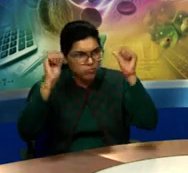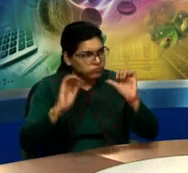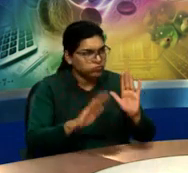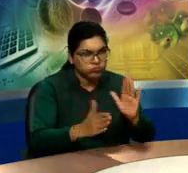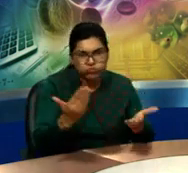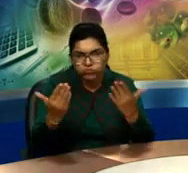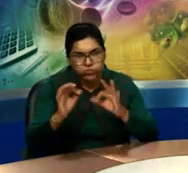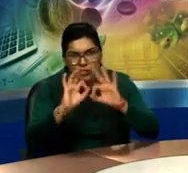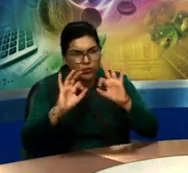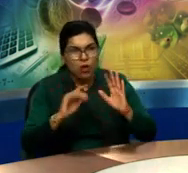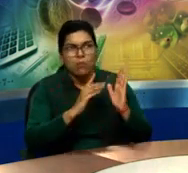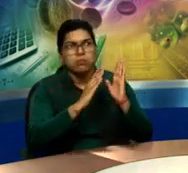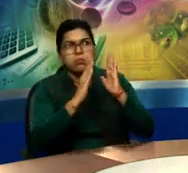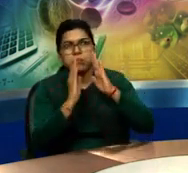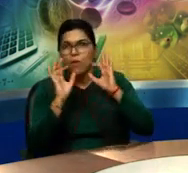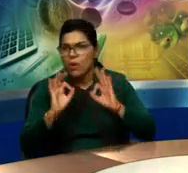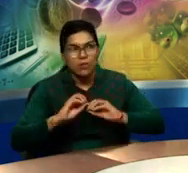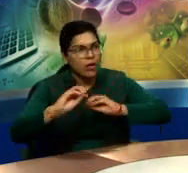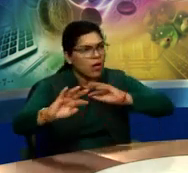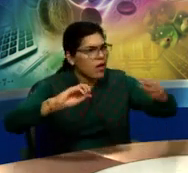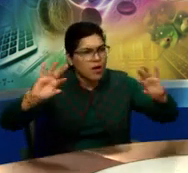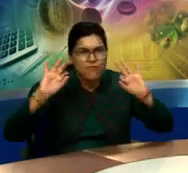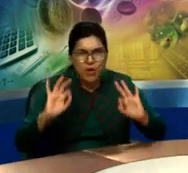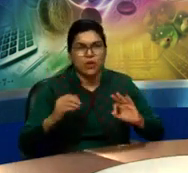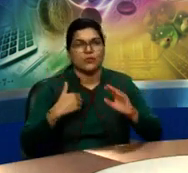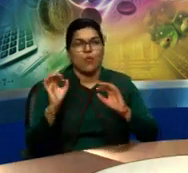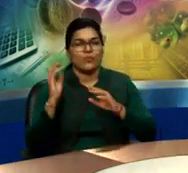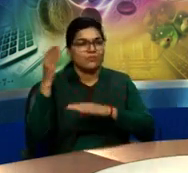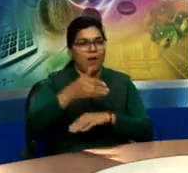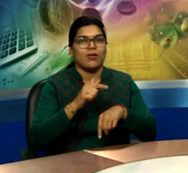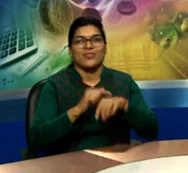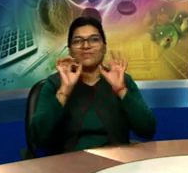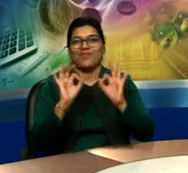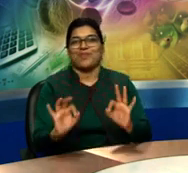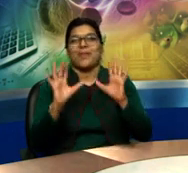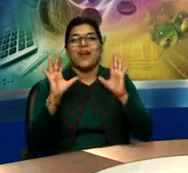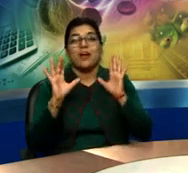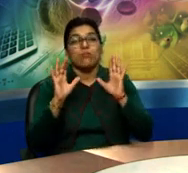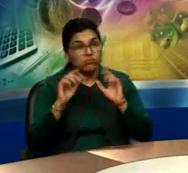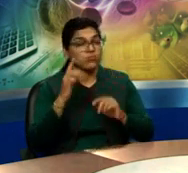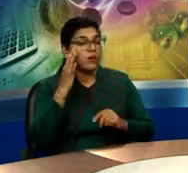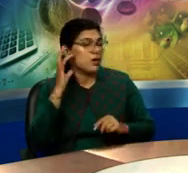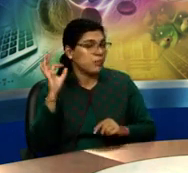our next day's work gets done on time. For morning, we should prepare